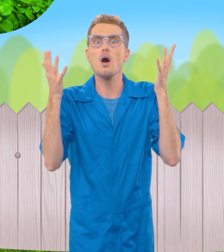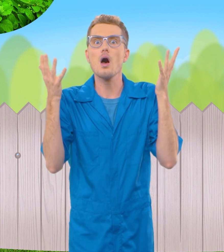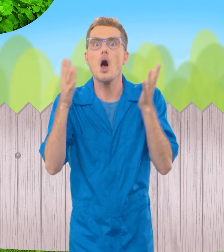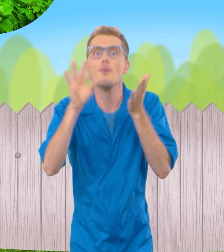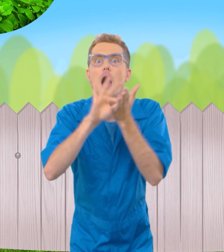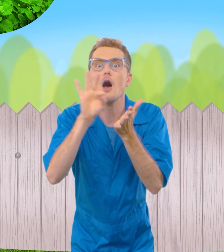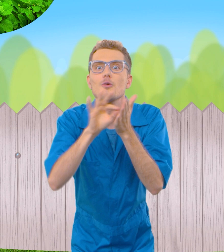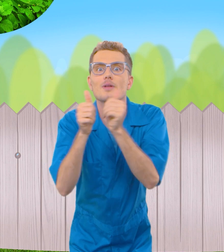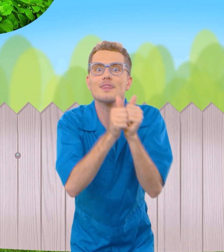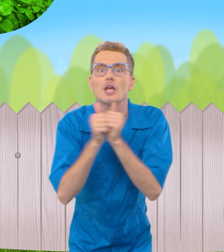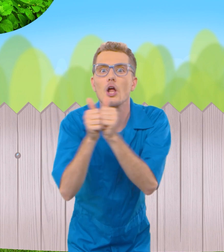Will you count with me?